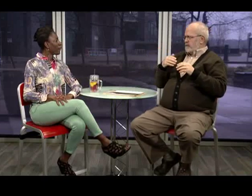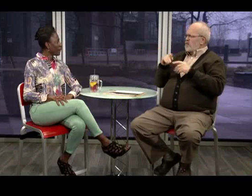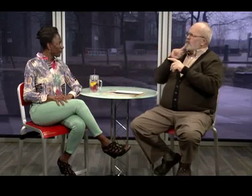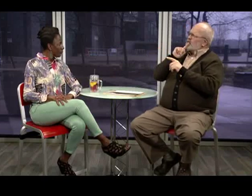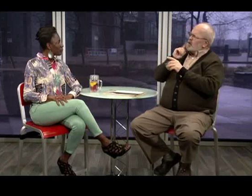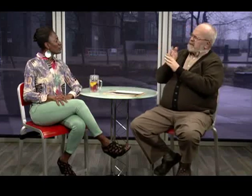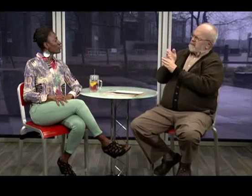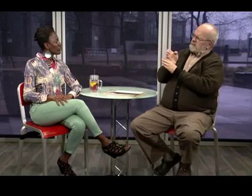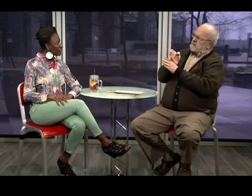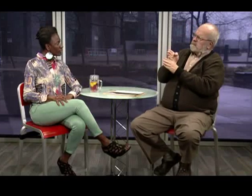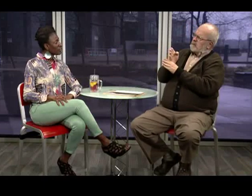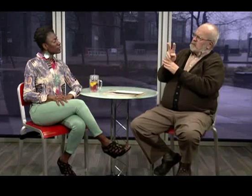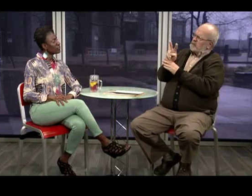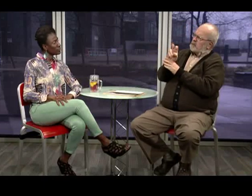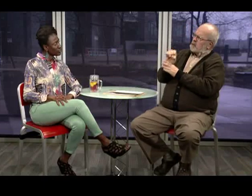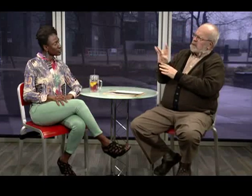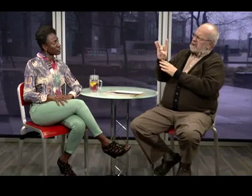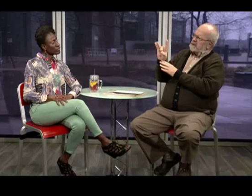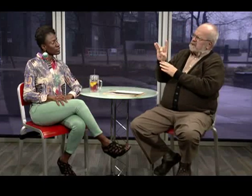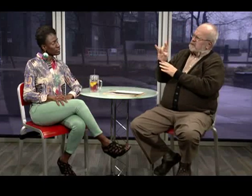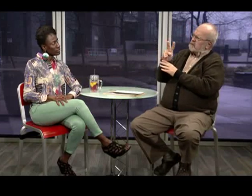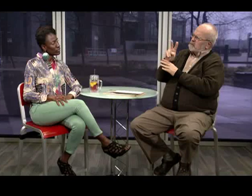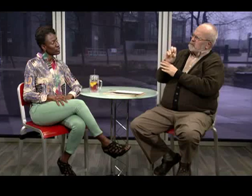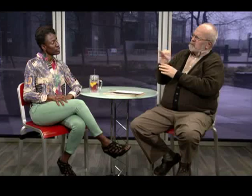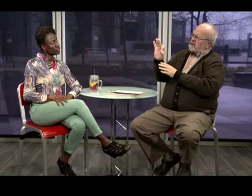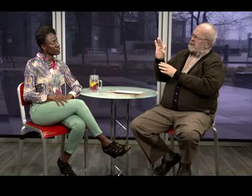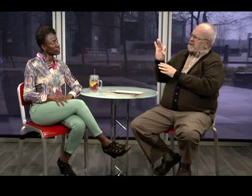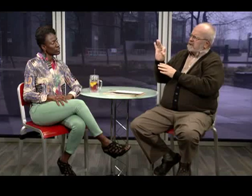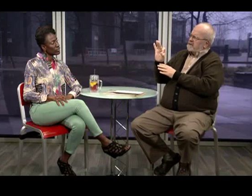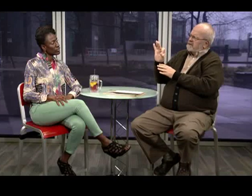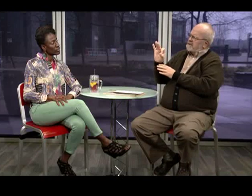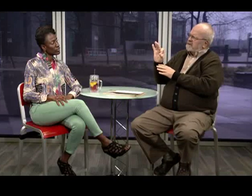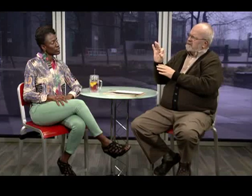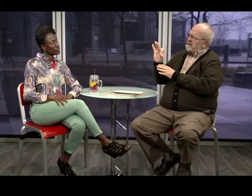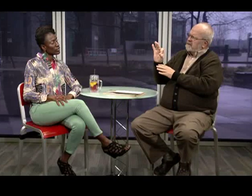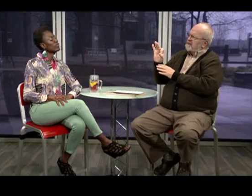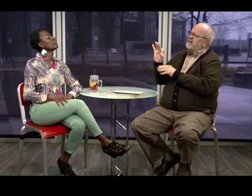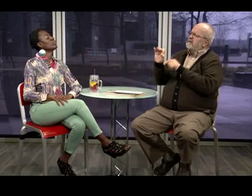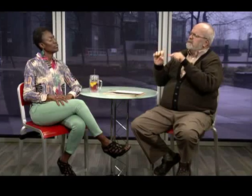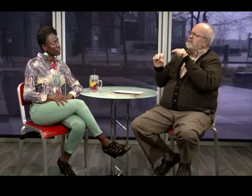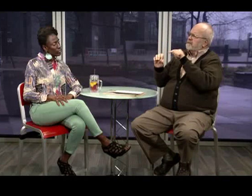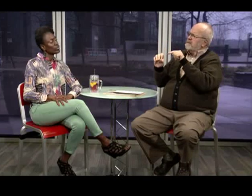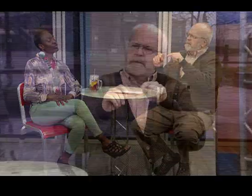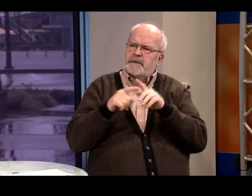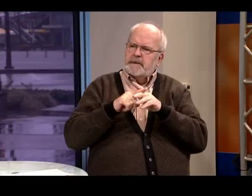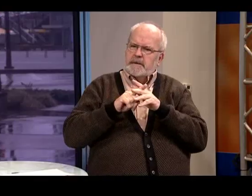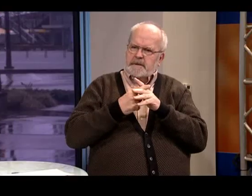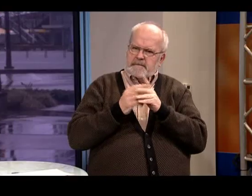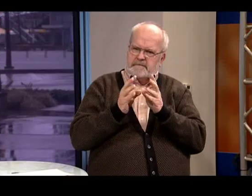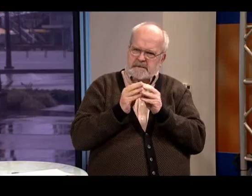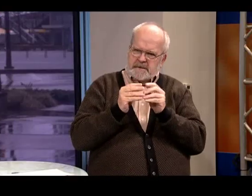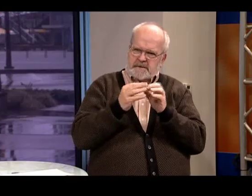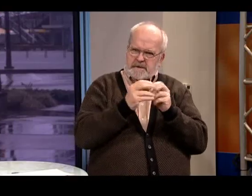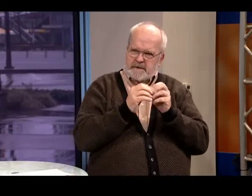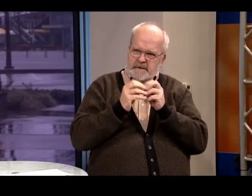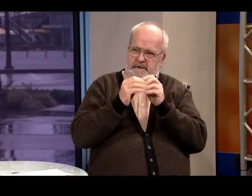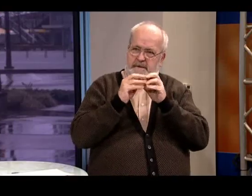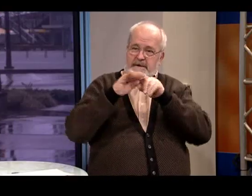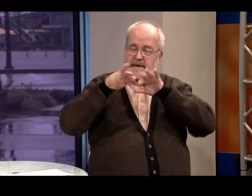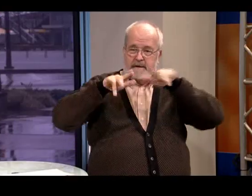So in 2010, actually probably before 2010, 2008 or 2009, we had started our